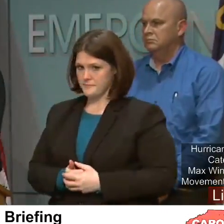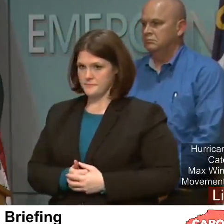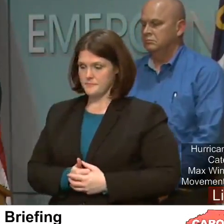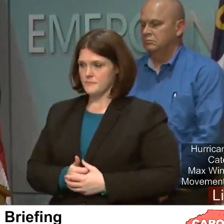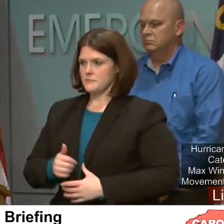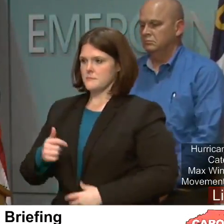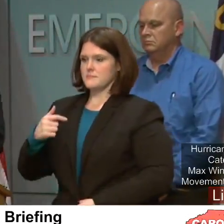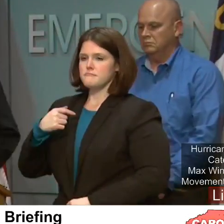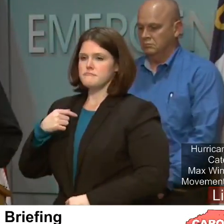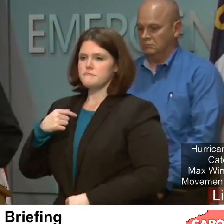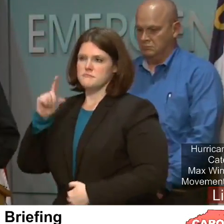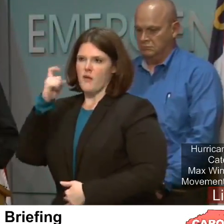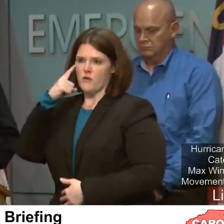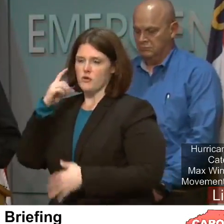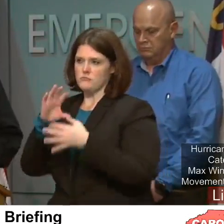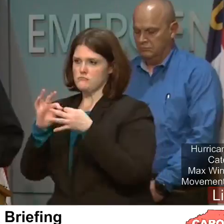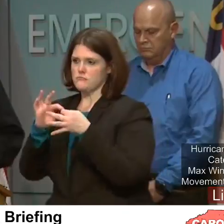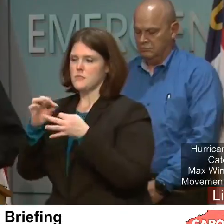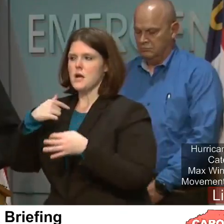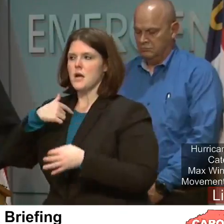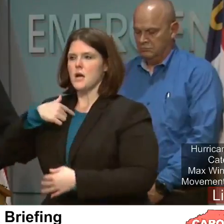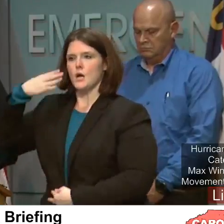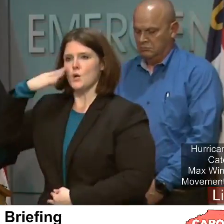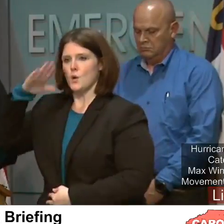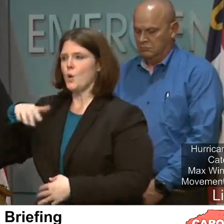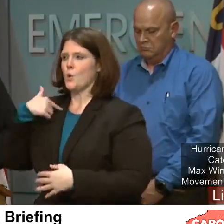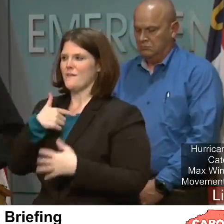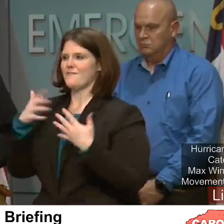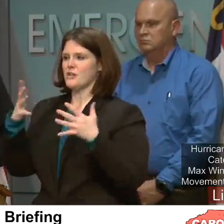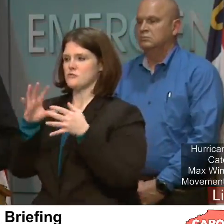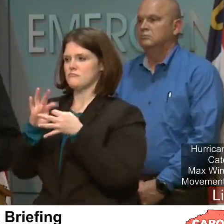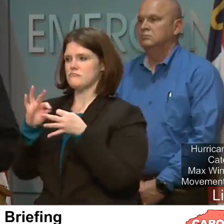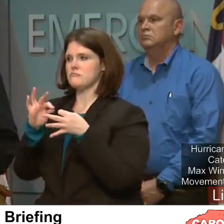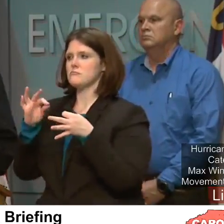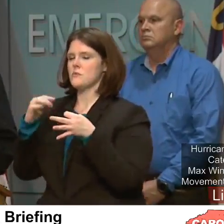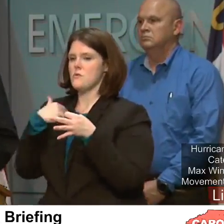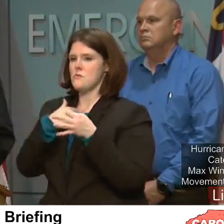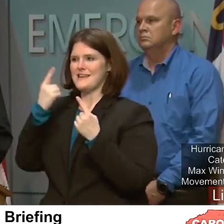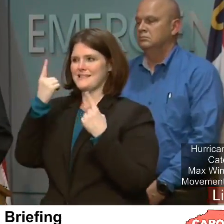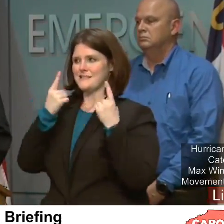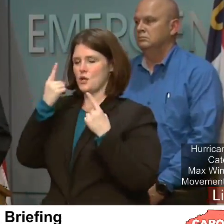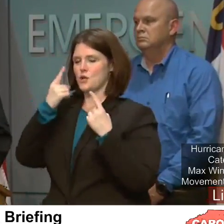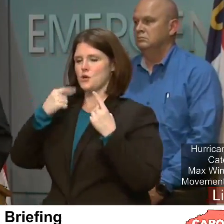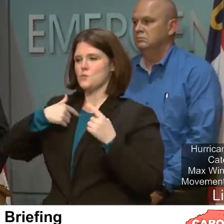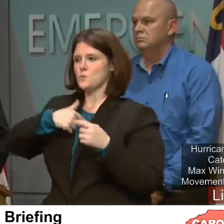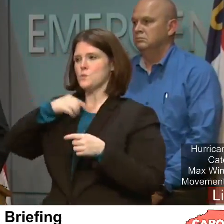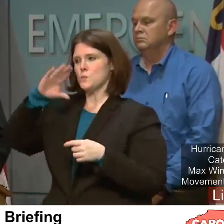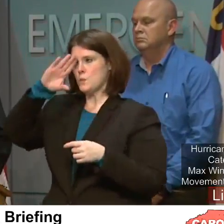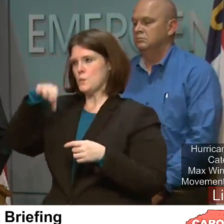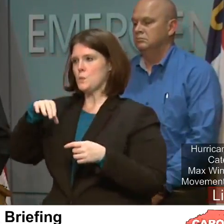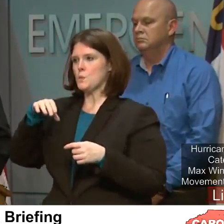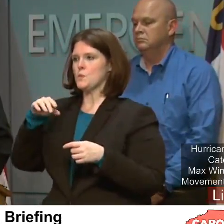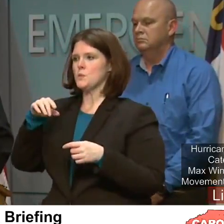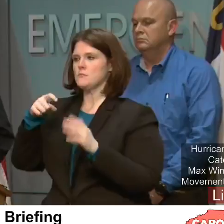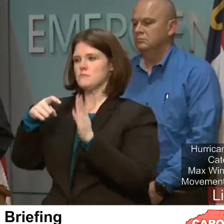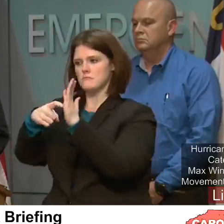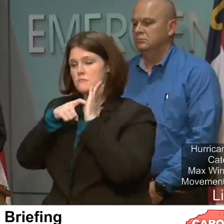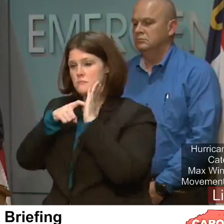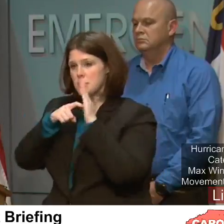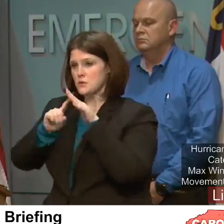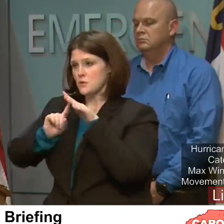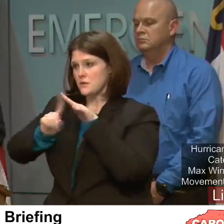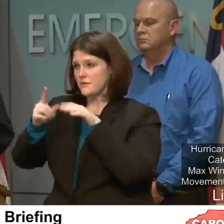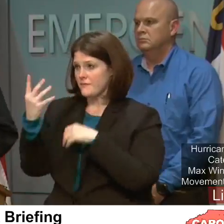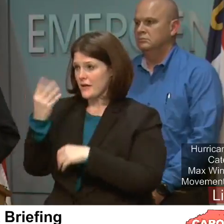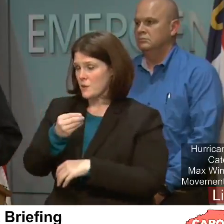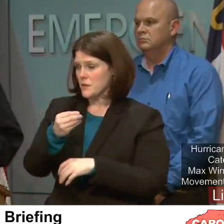I think this is, I know this is something that we talked about and considered when we knew we were going to have to put in these mandatory